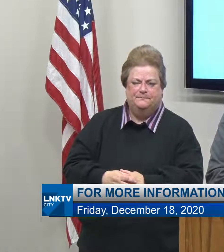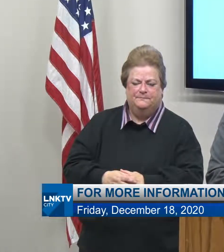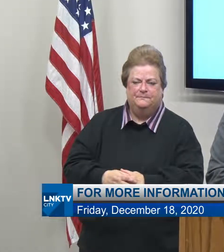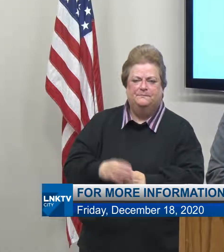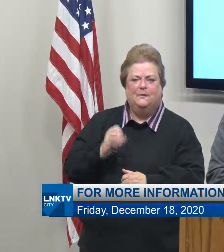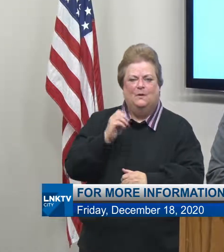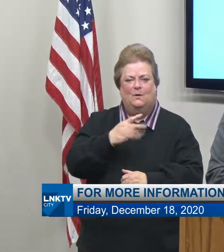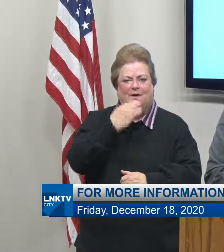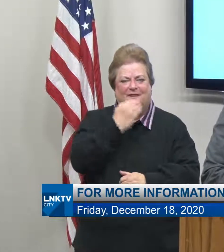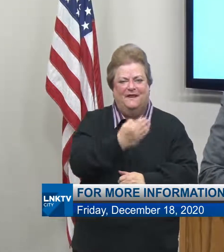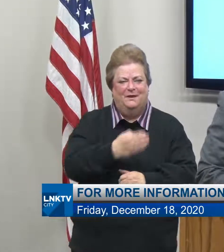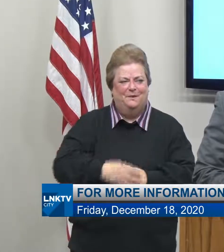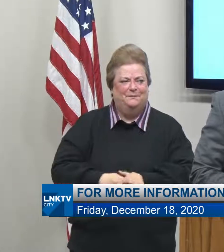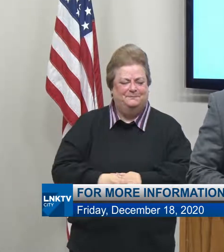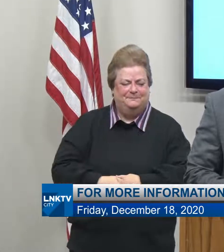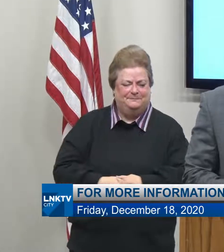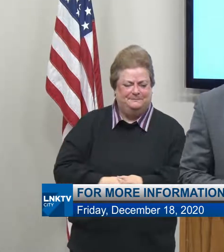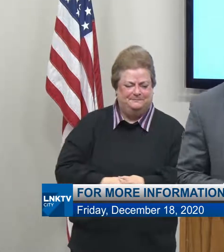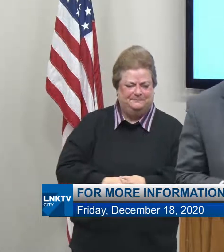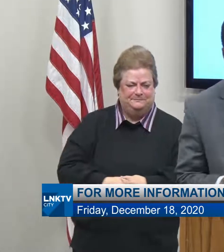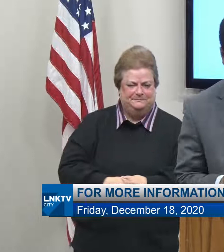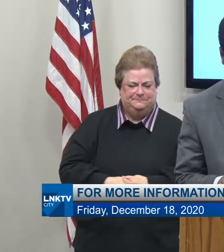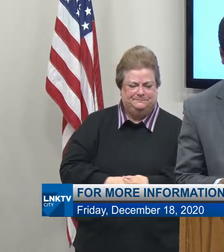Okay, thank you. Sure.